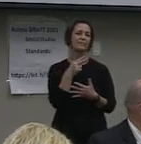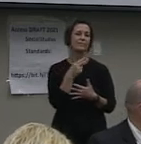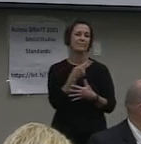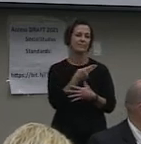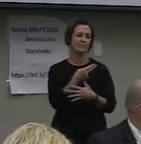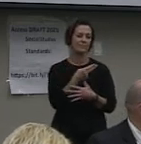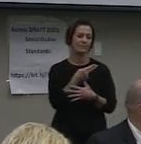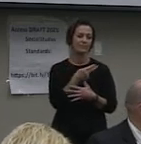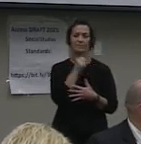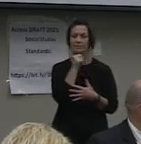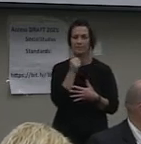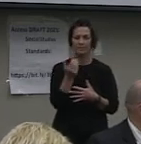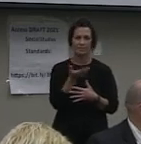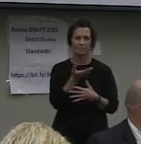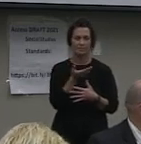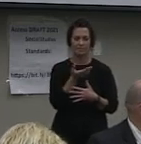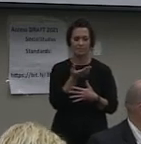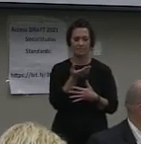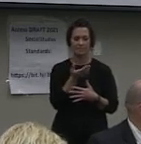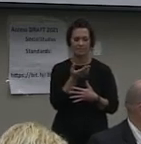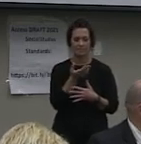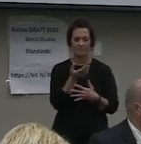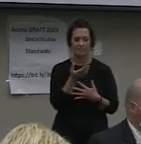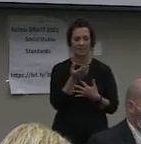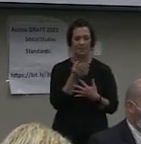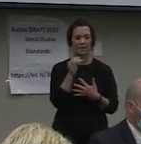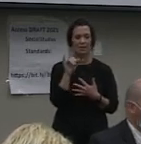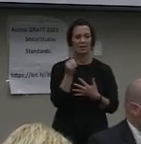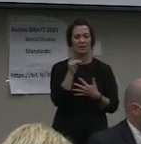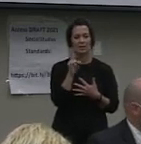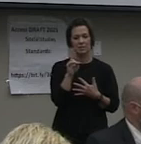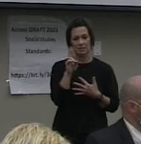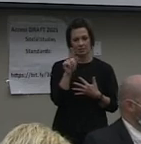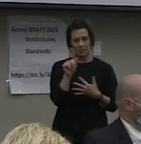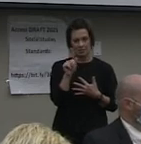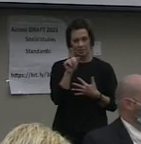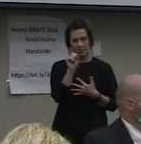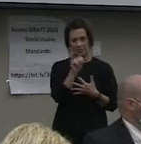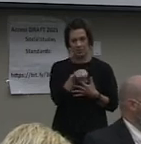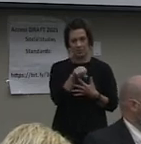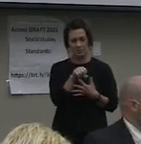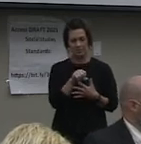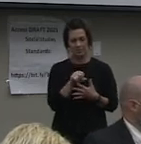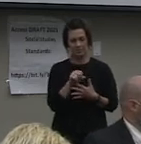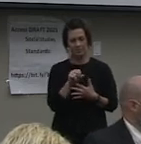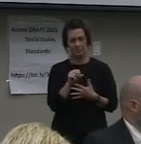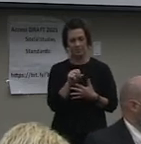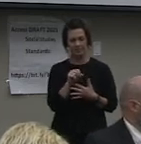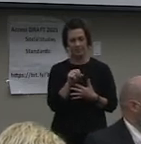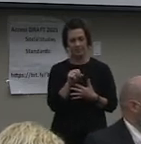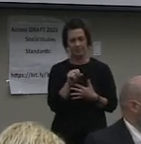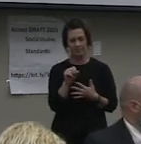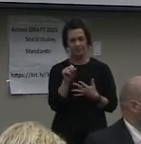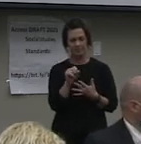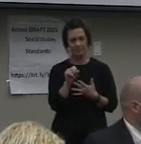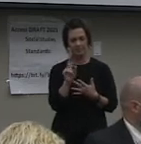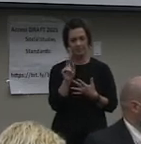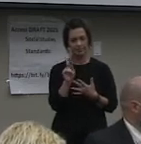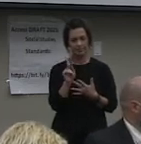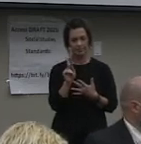Kayla Joseph is not in attendance. Aaron Jura. Yes. Aaron Jura votes yes. Susan Kahn.